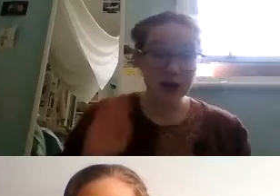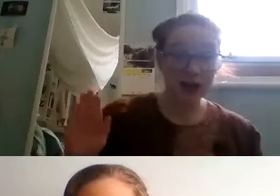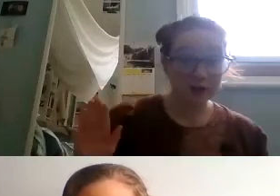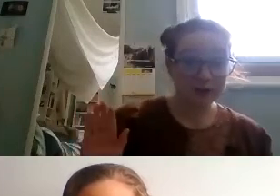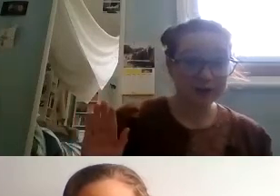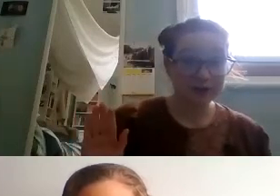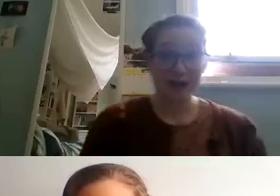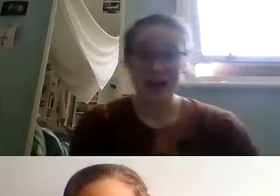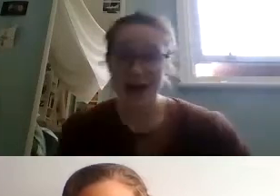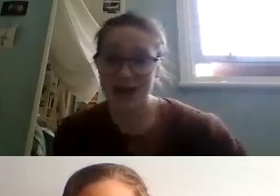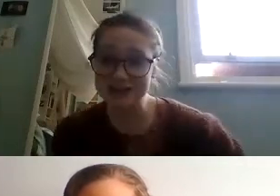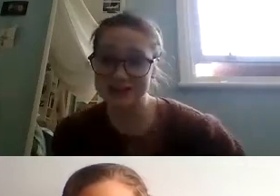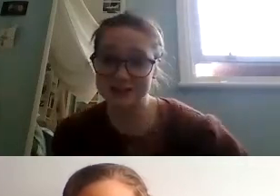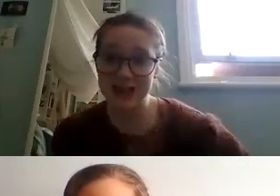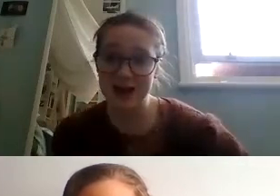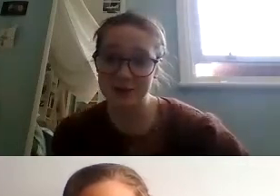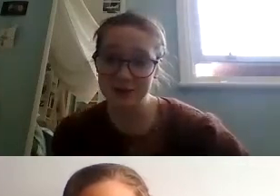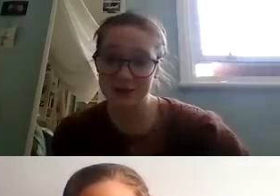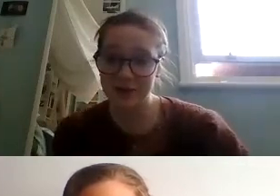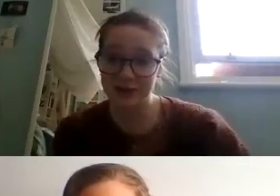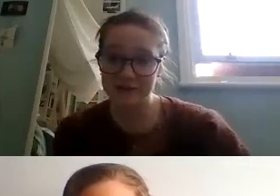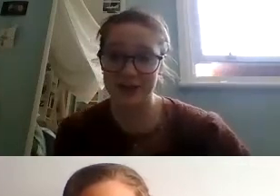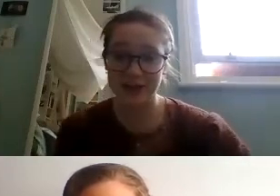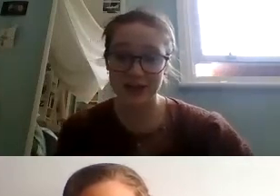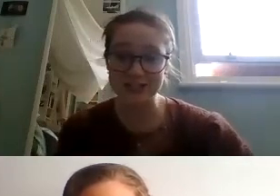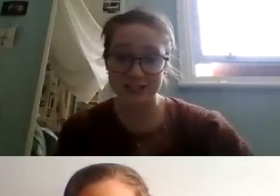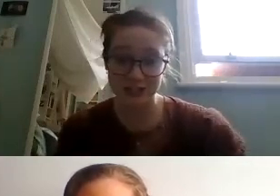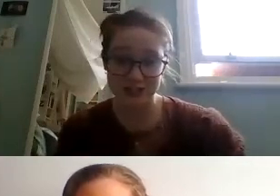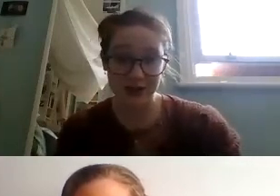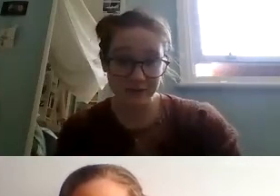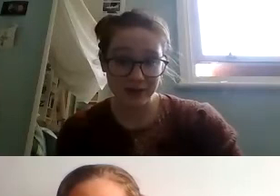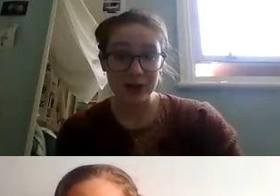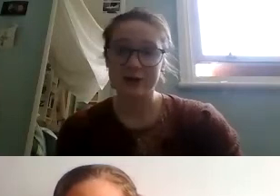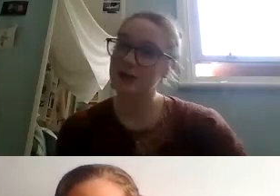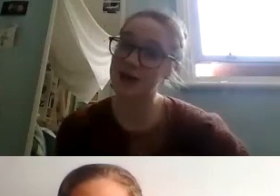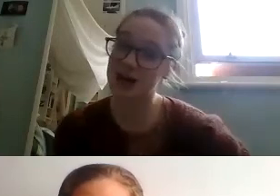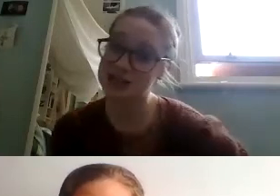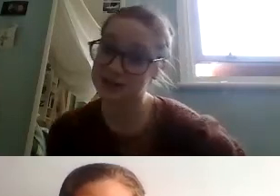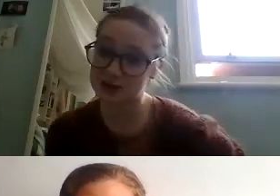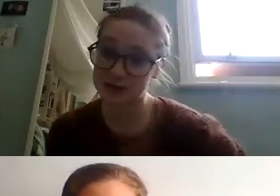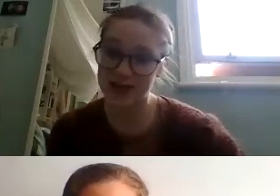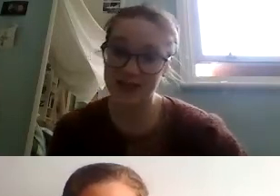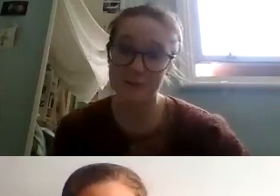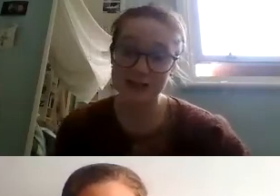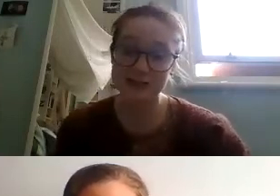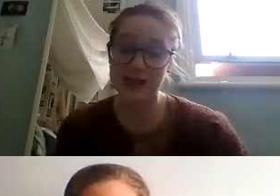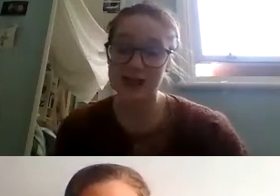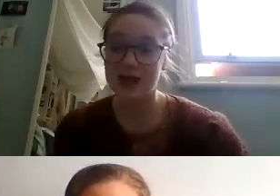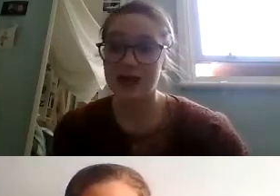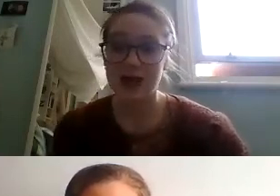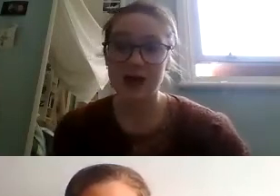We got hello. And so now you can hopefully introduce yourself. You can hopefully ask someone else what their name